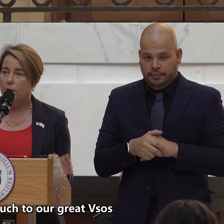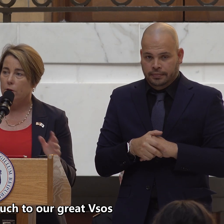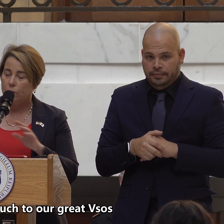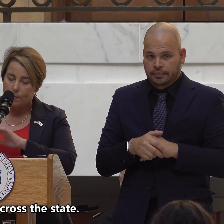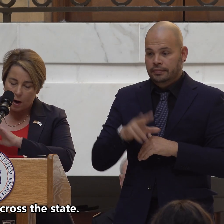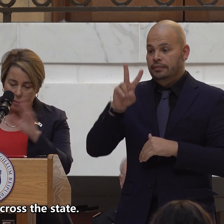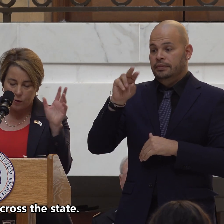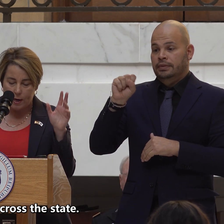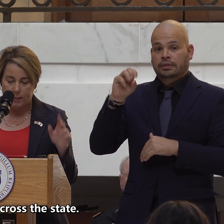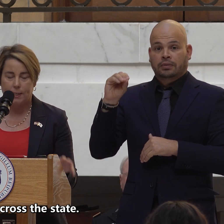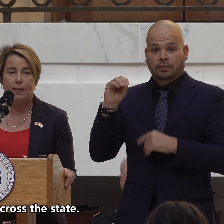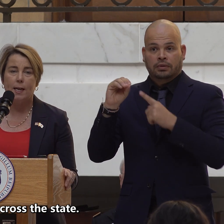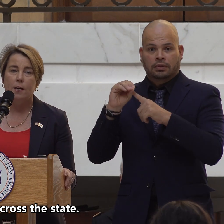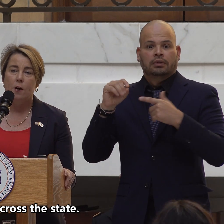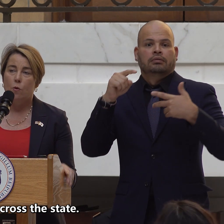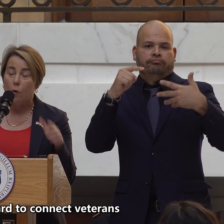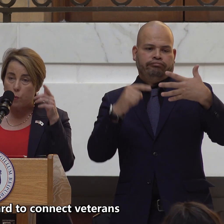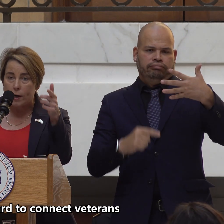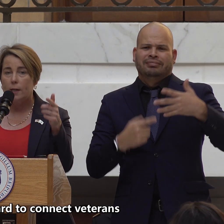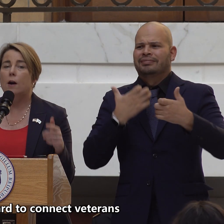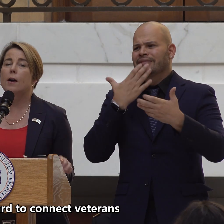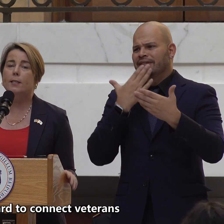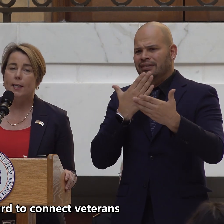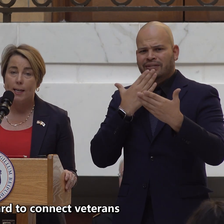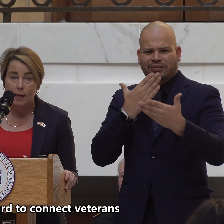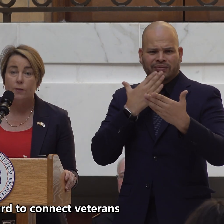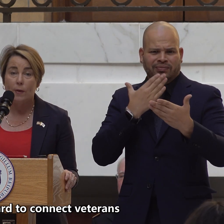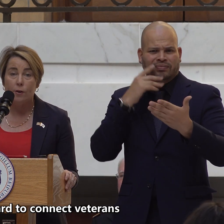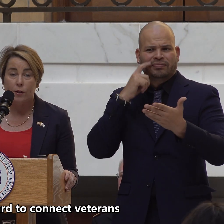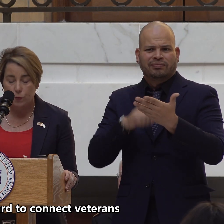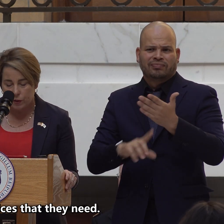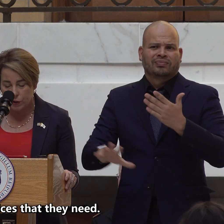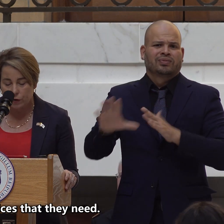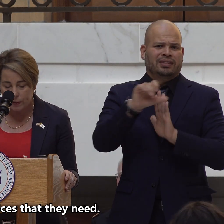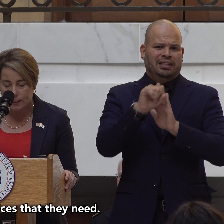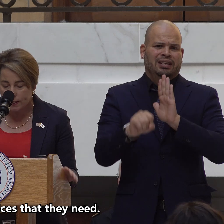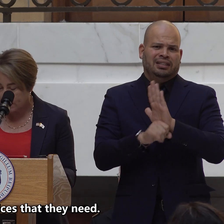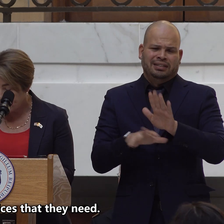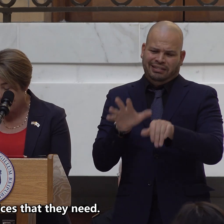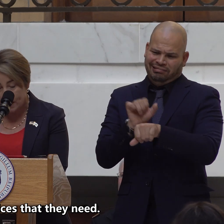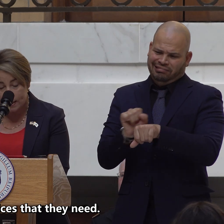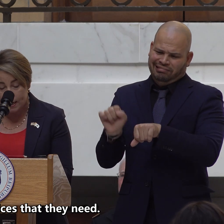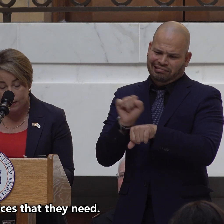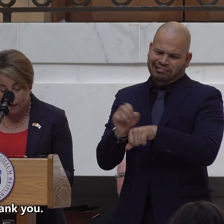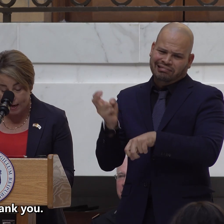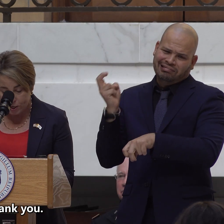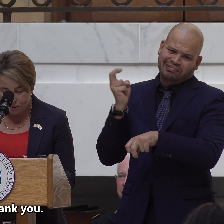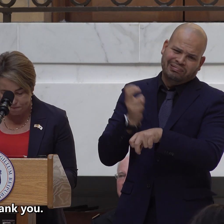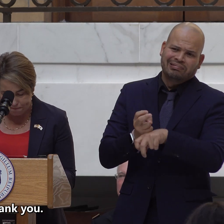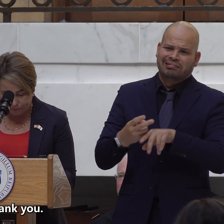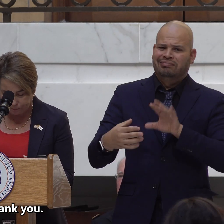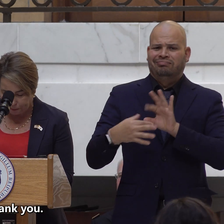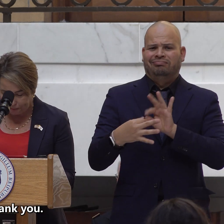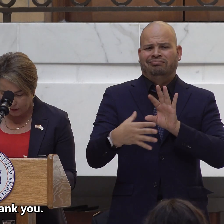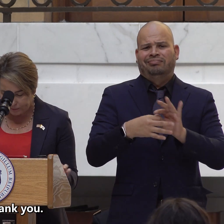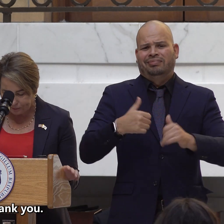great VSOs from all across the state who are working hard to connect veterans with the services that they need. Thank